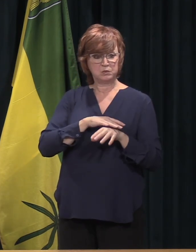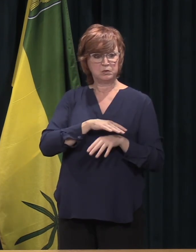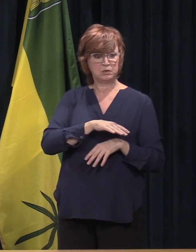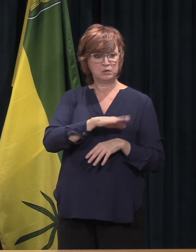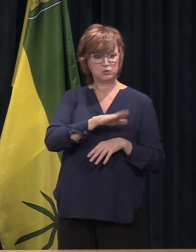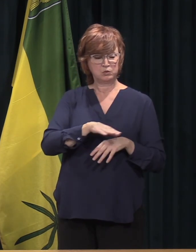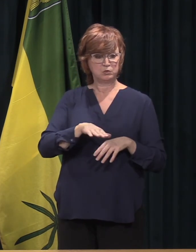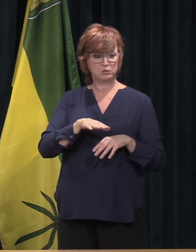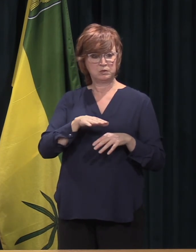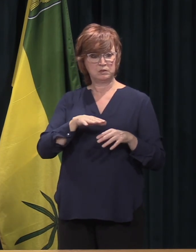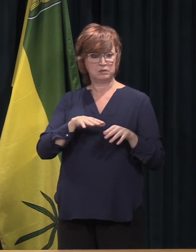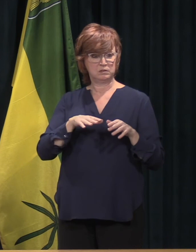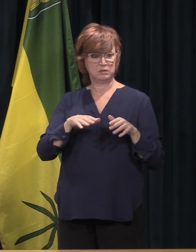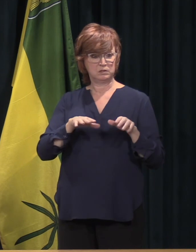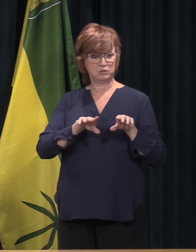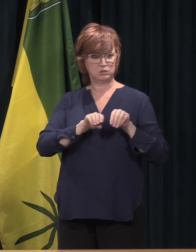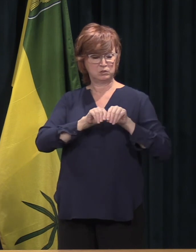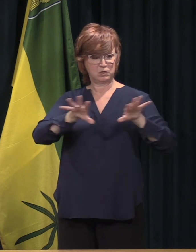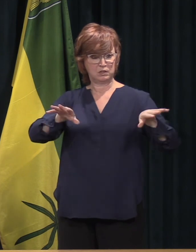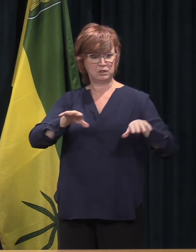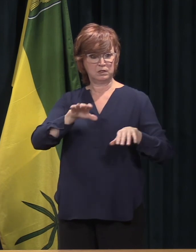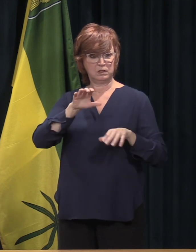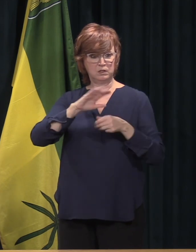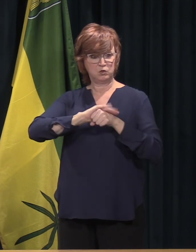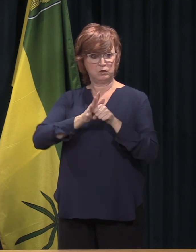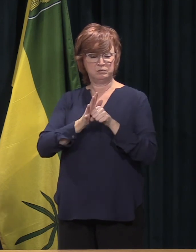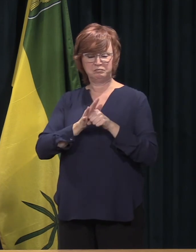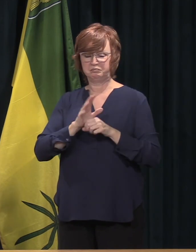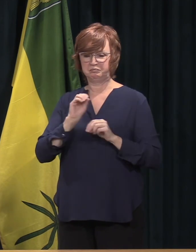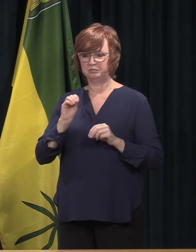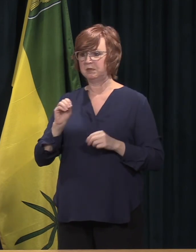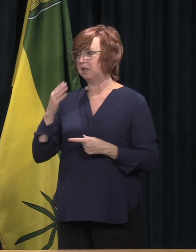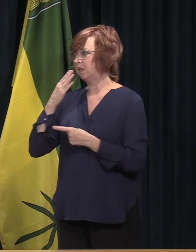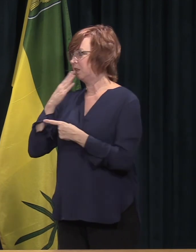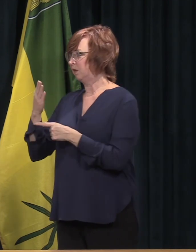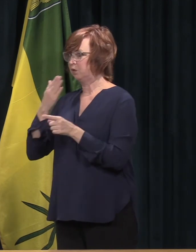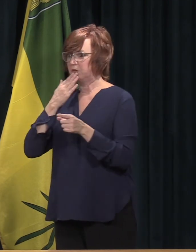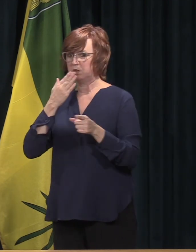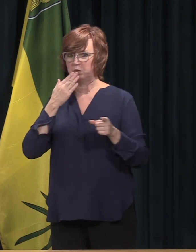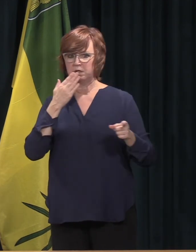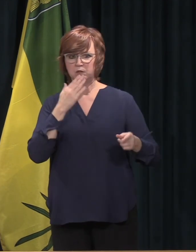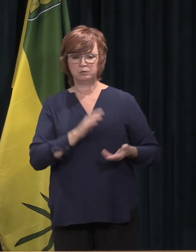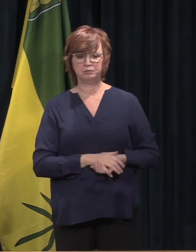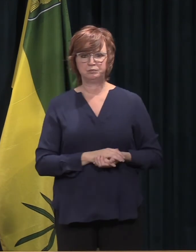COVID-19. Perfect, thanks everybody. Thank you, Dr. Shahab. Thank you, Doctor.